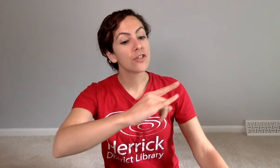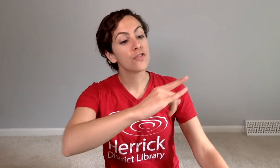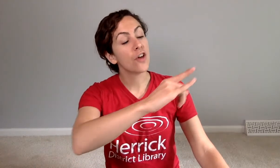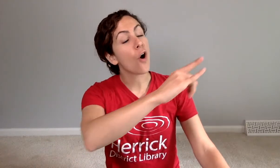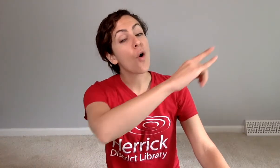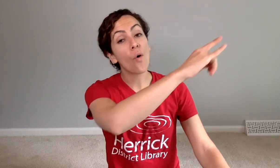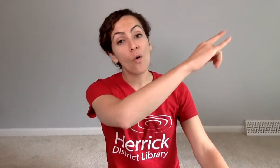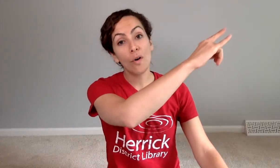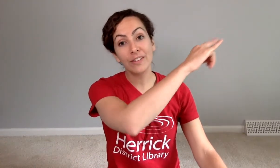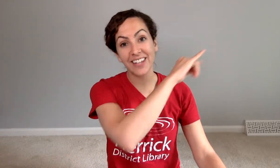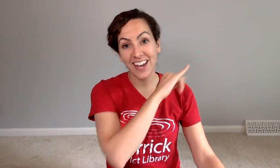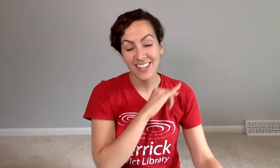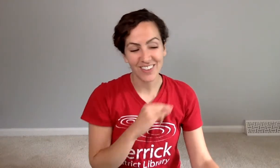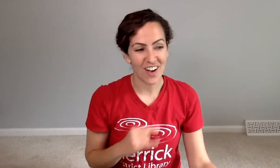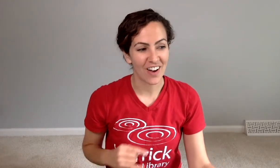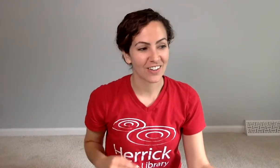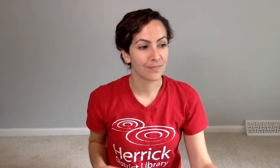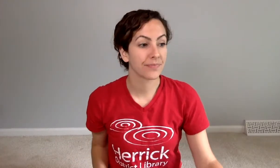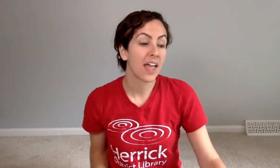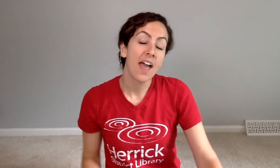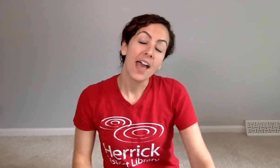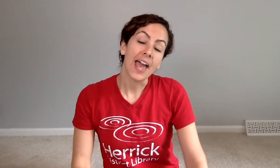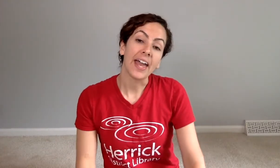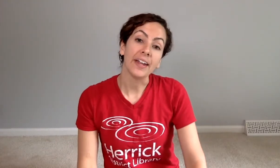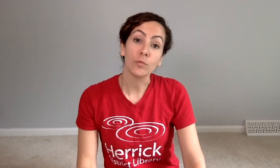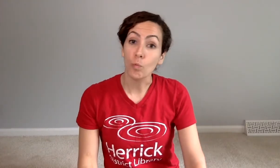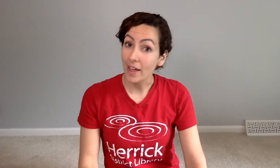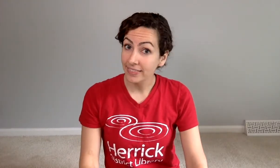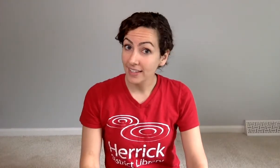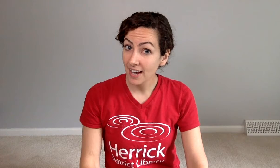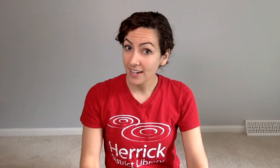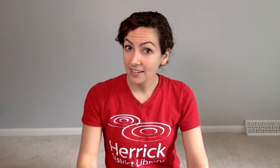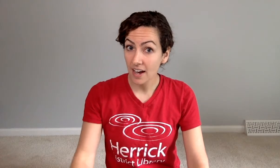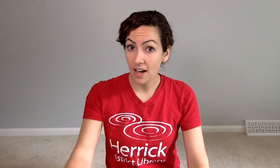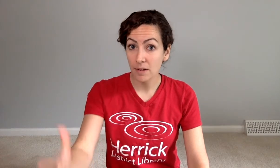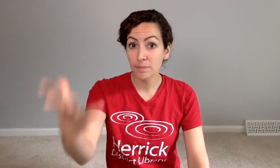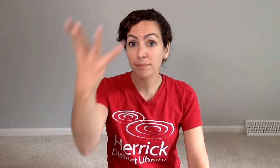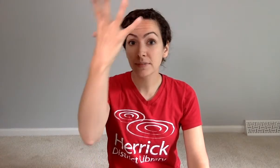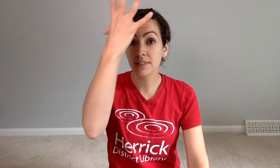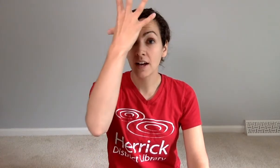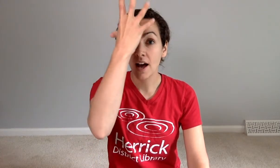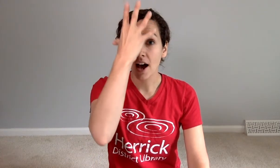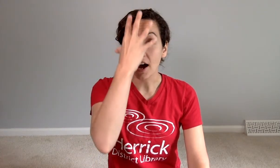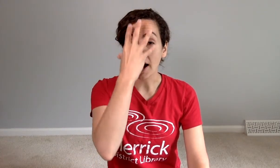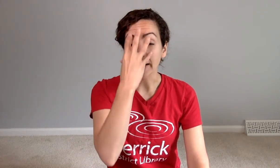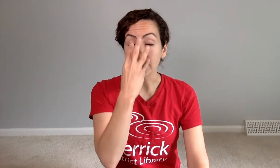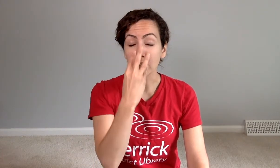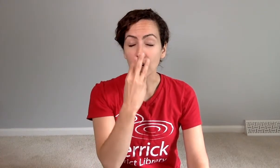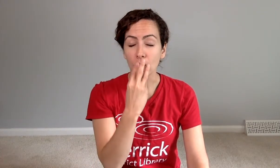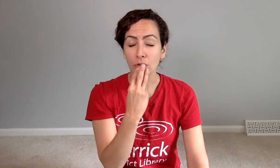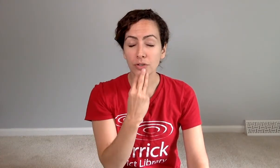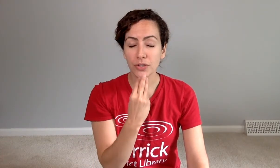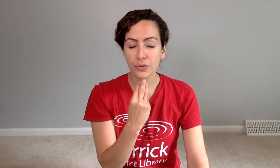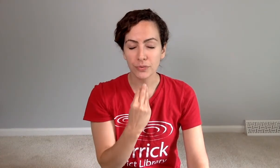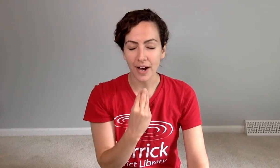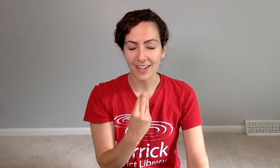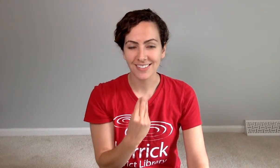the whole day long. And when the night comes, I'd go to